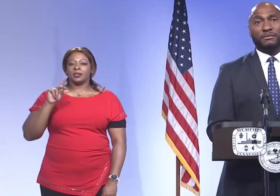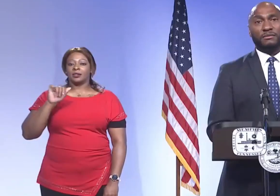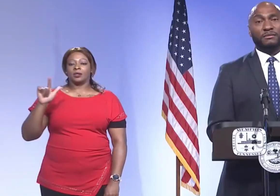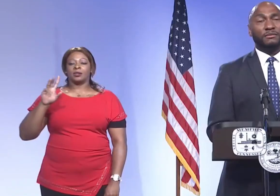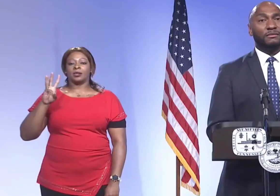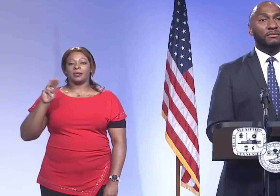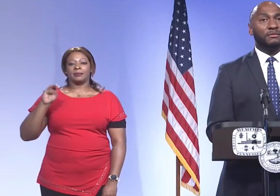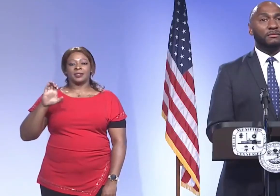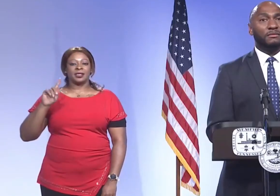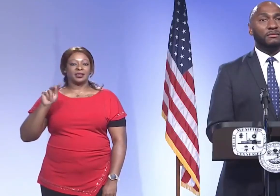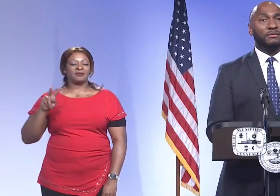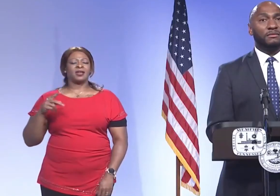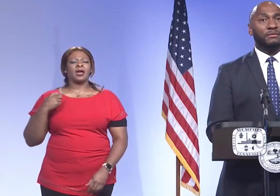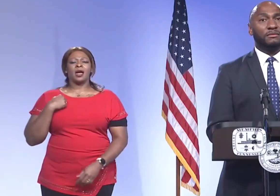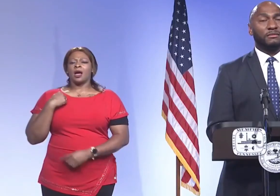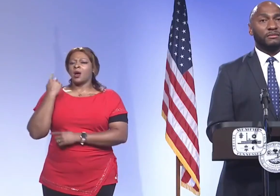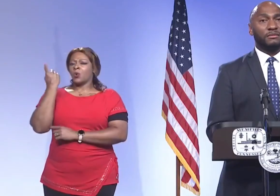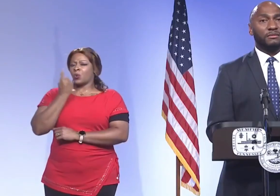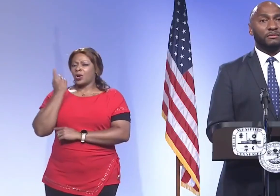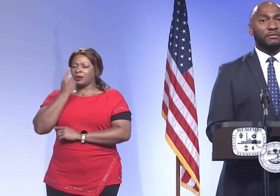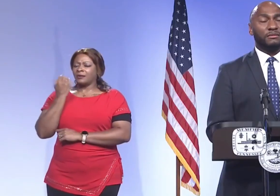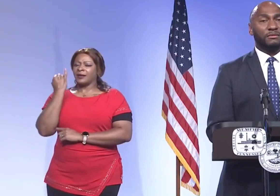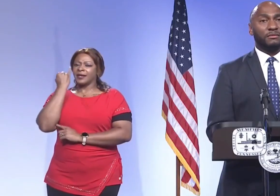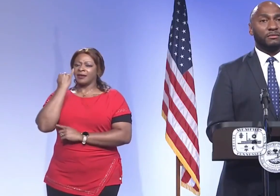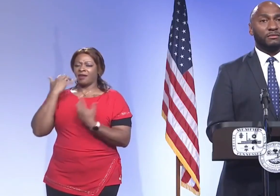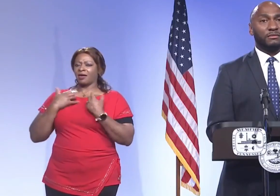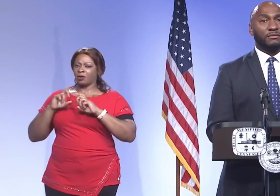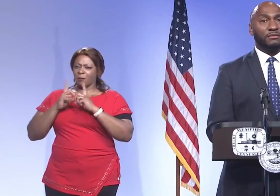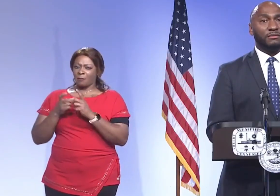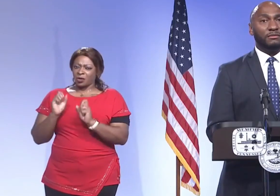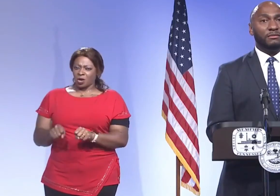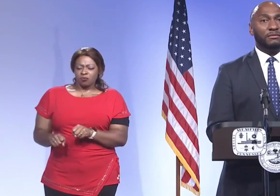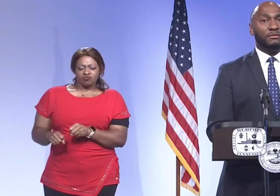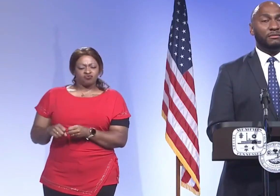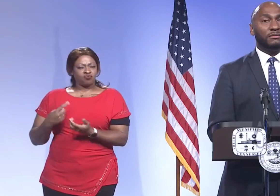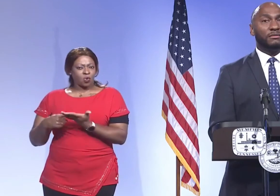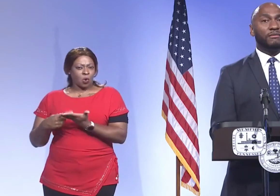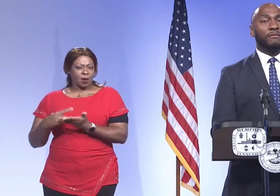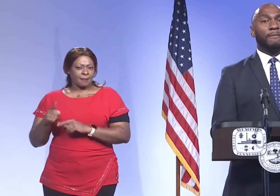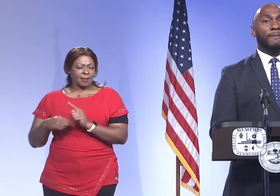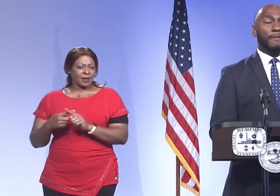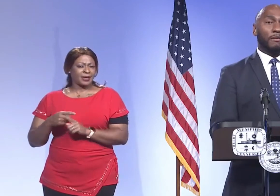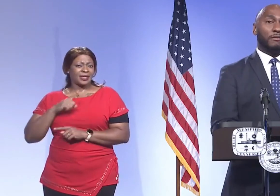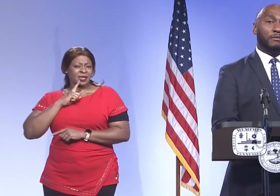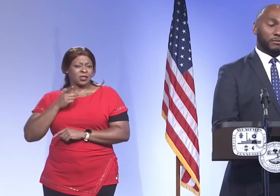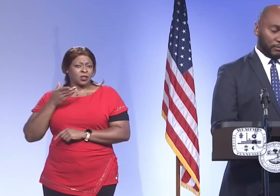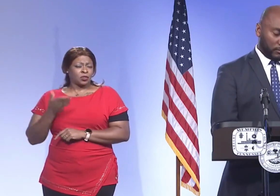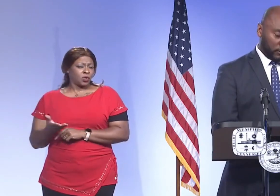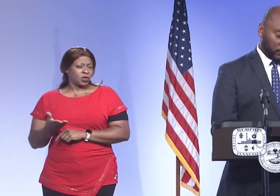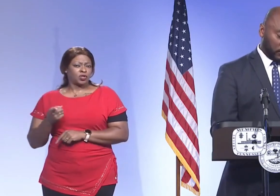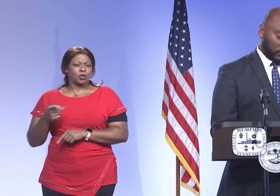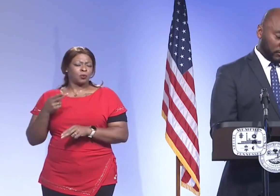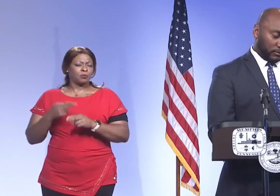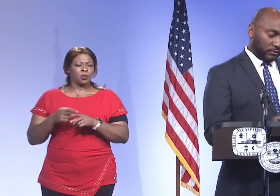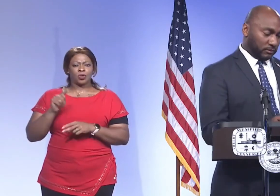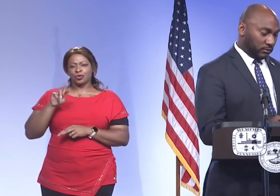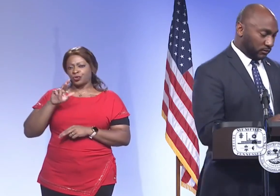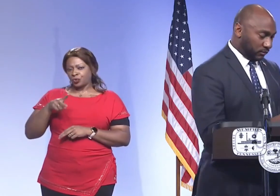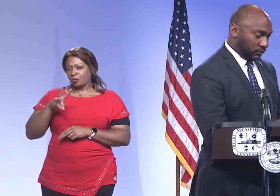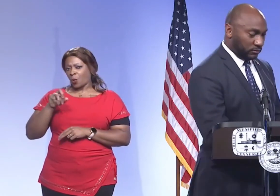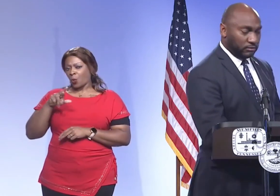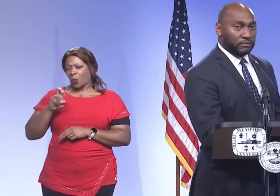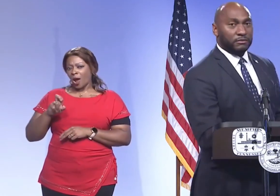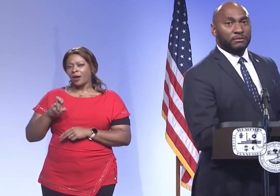Hello, everyone. I was wondering if the health department could talk about if there is you mentioned tripwires, but is there